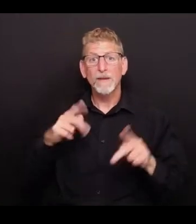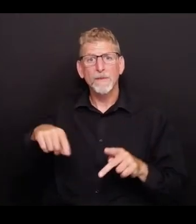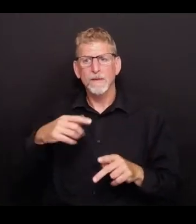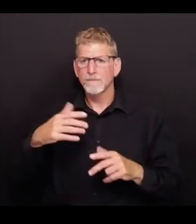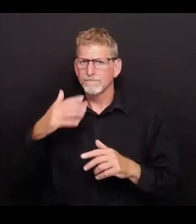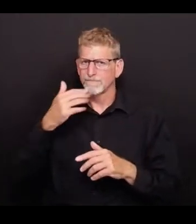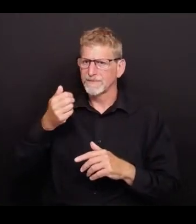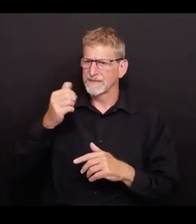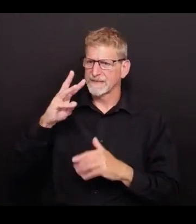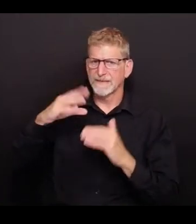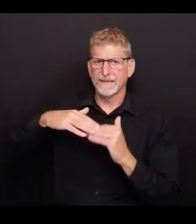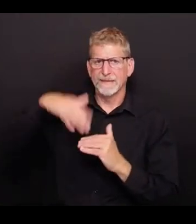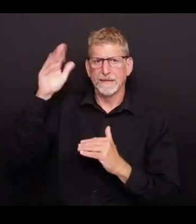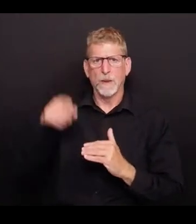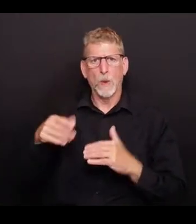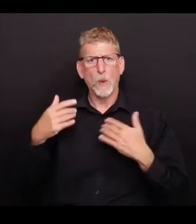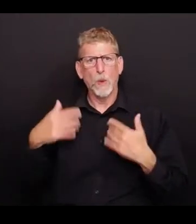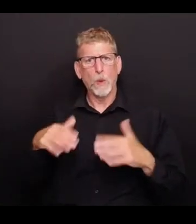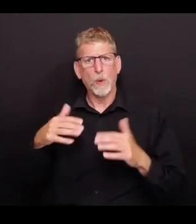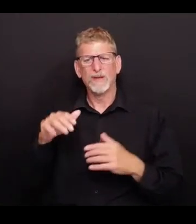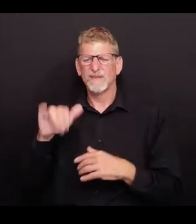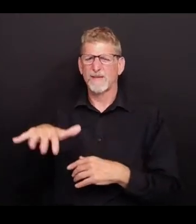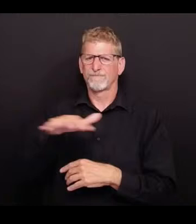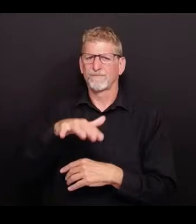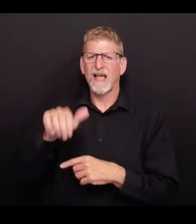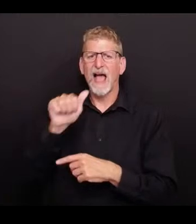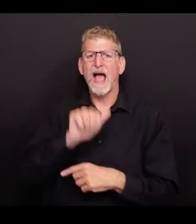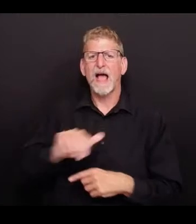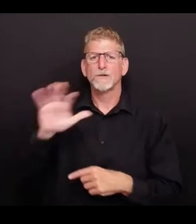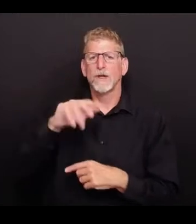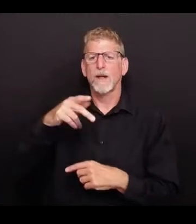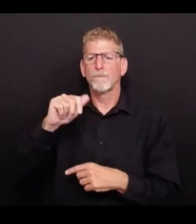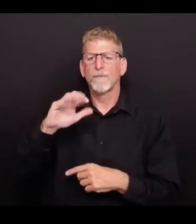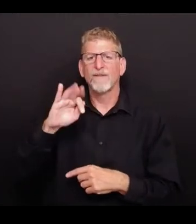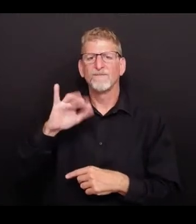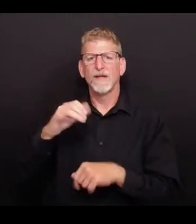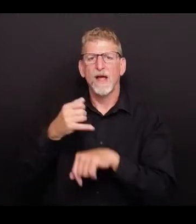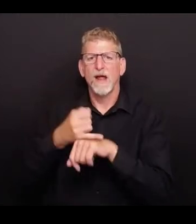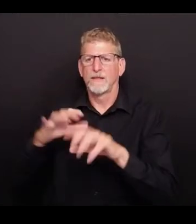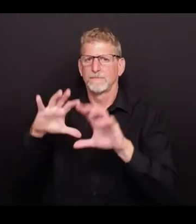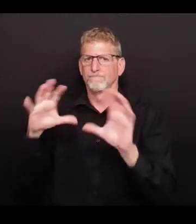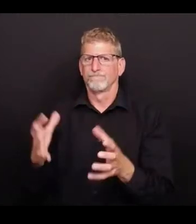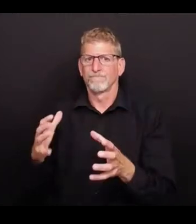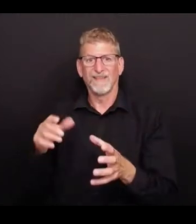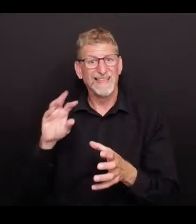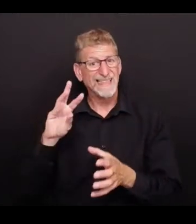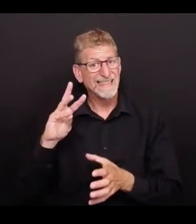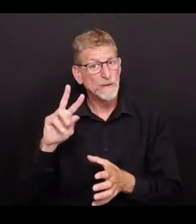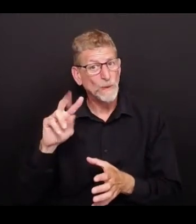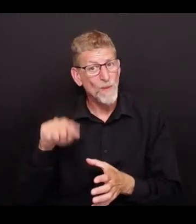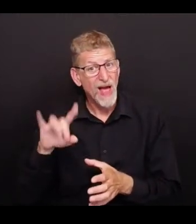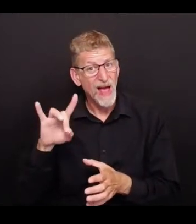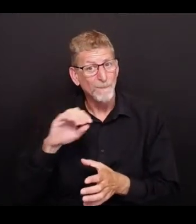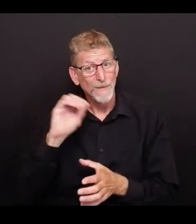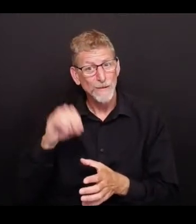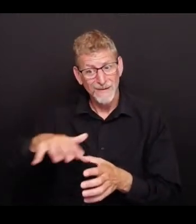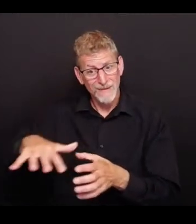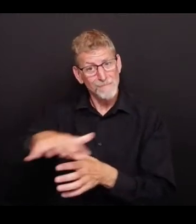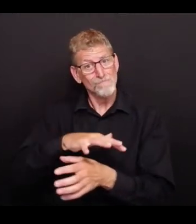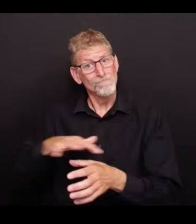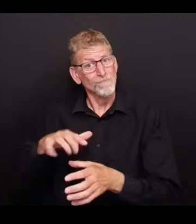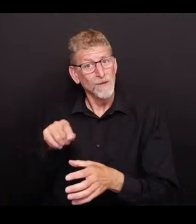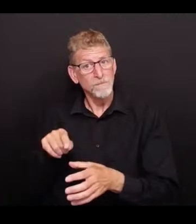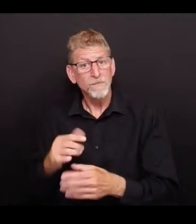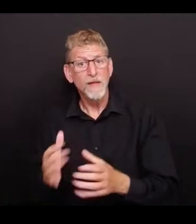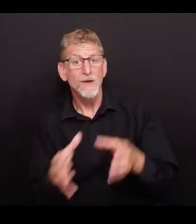Minnesotans, with 62.8% having had at least one dose, followed by white Minnesotans at 59%, Hispanic Minnesotans